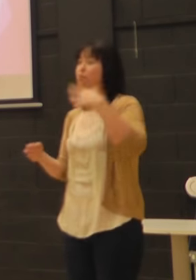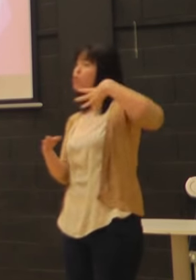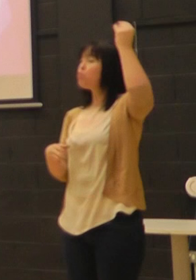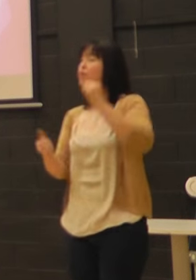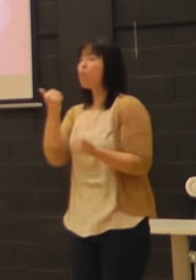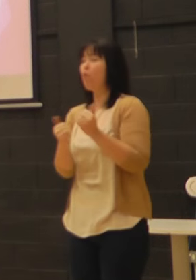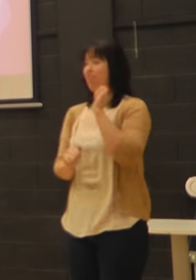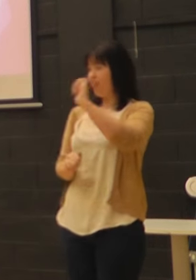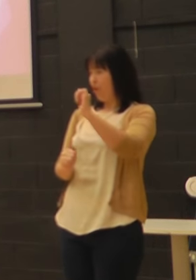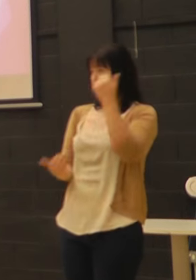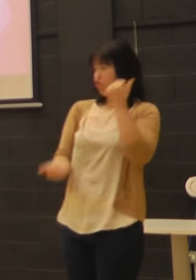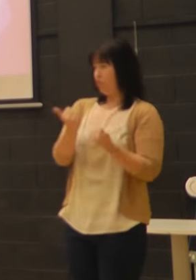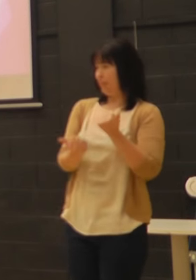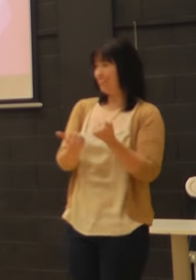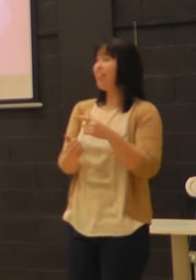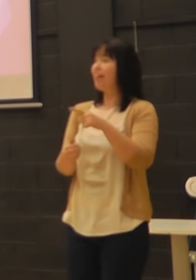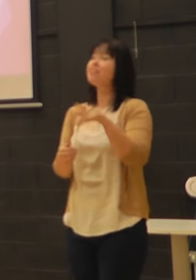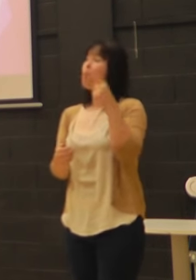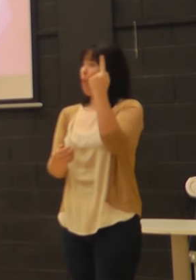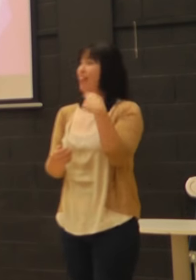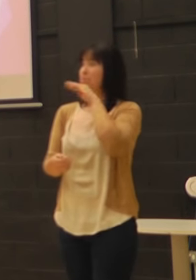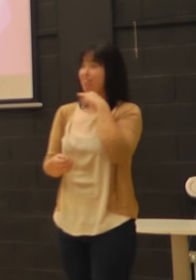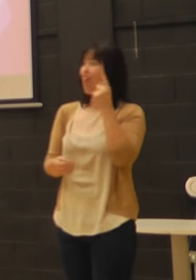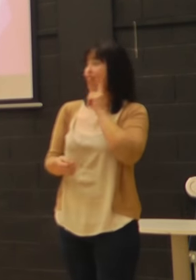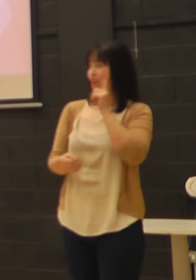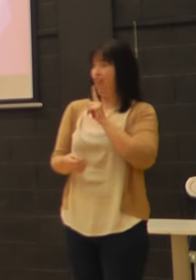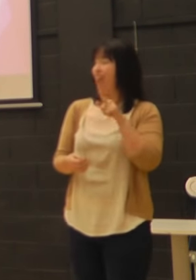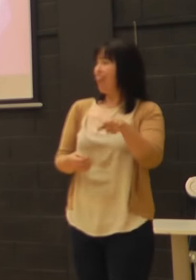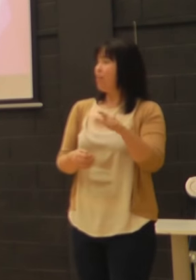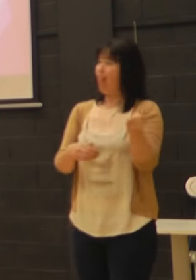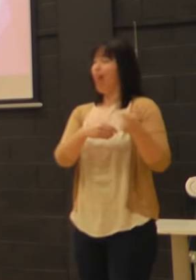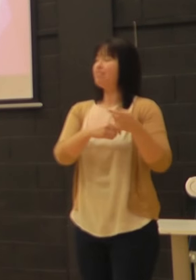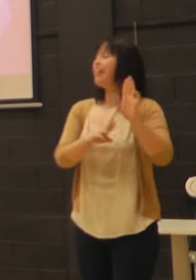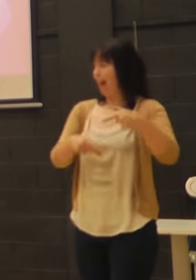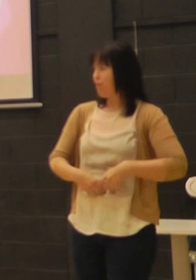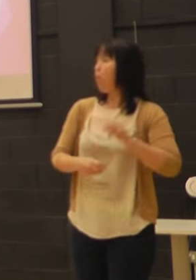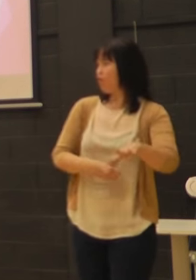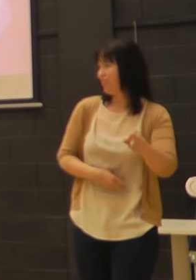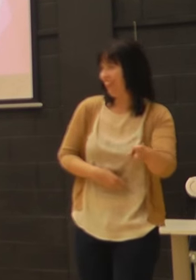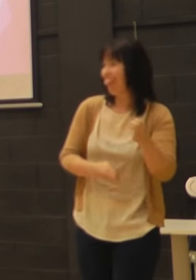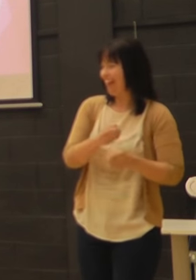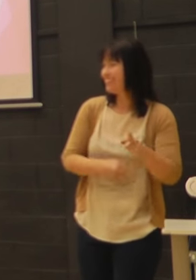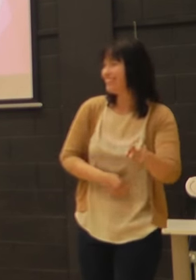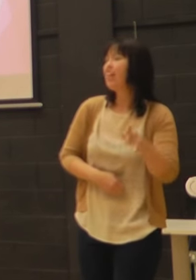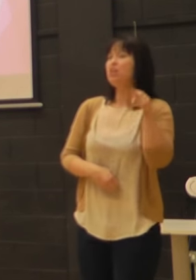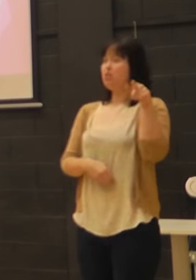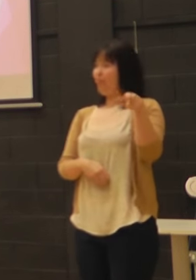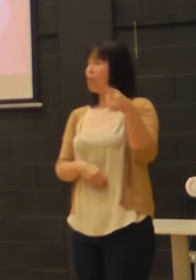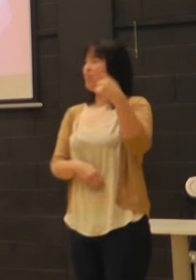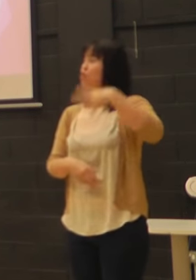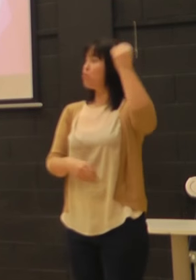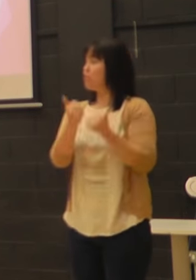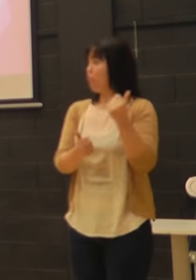ruling that had allowed the 14-year-old child to have an abortion. And the X case, that's the